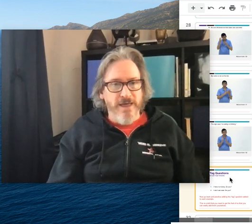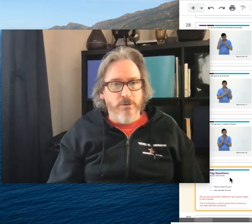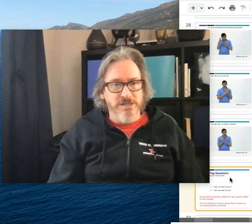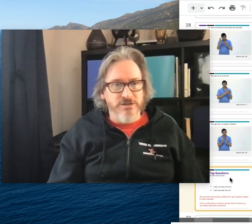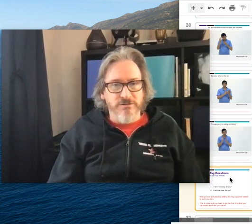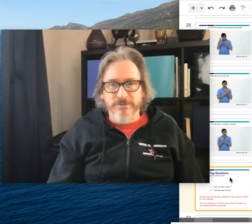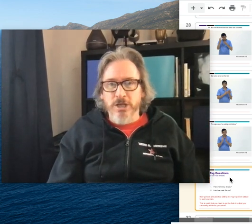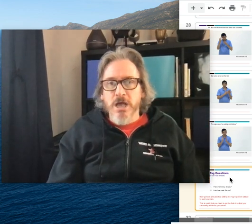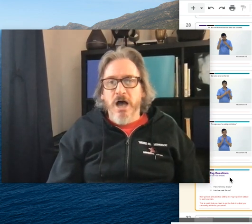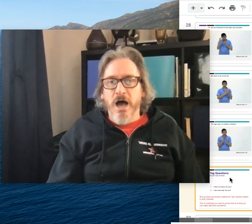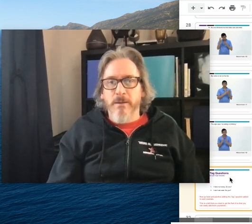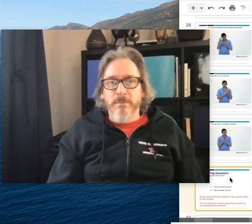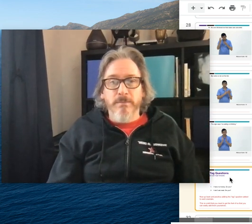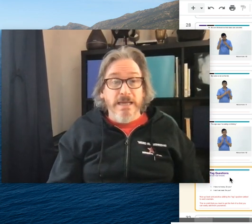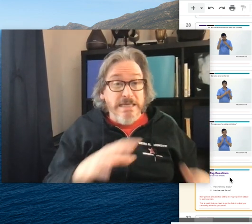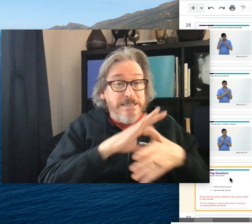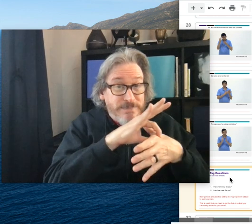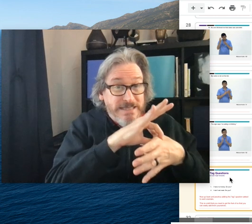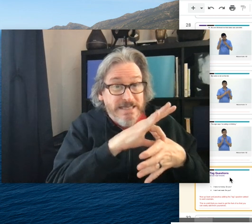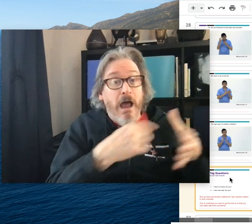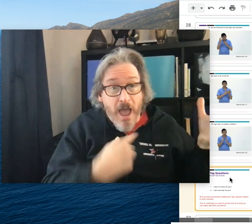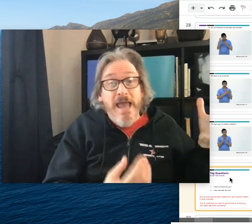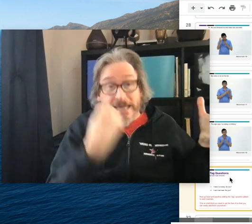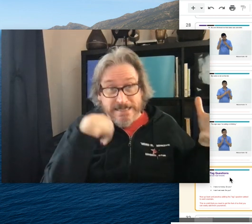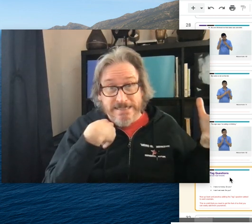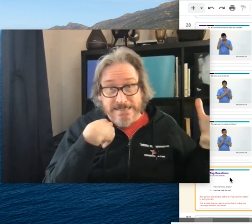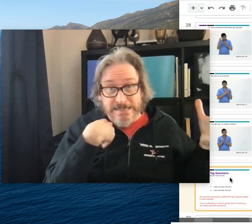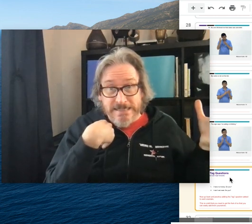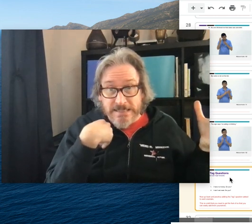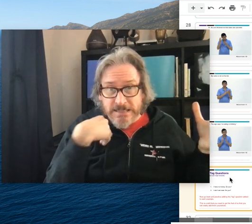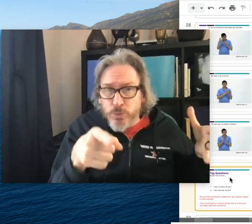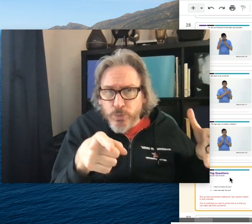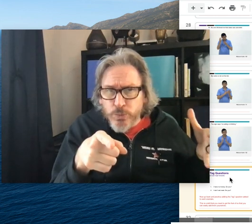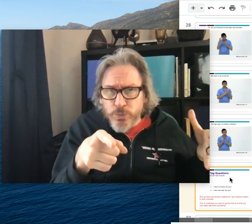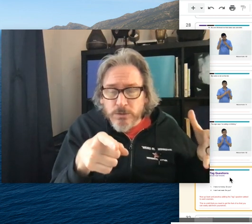We all know that question, right?